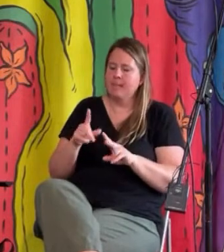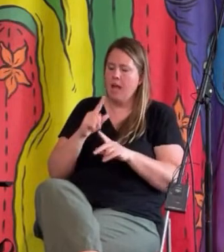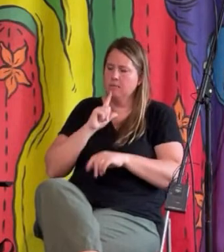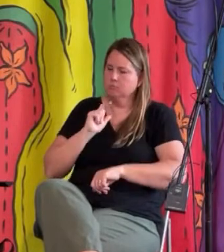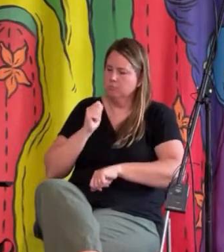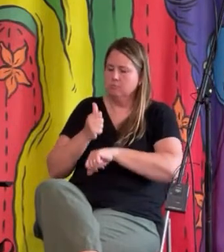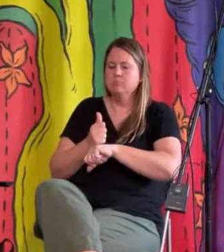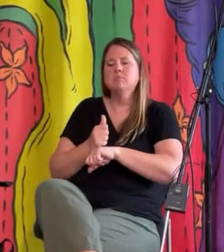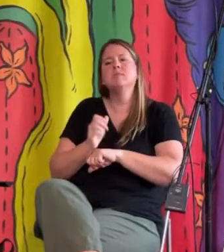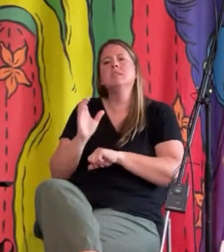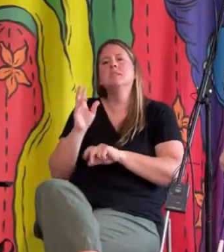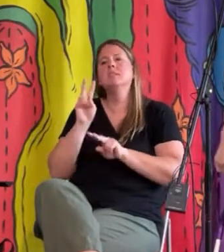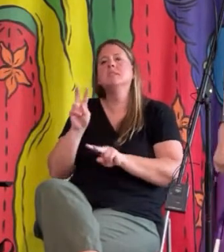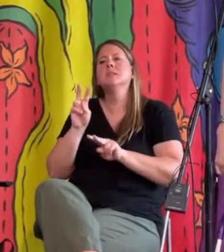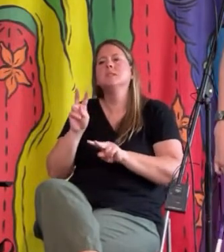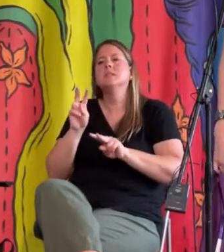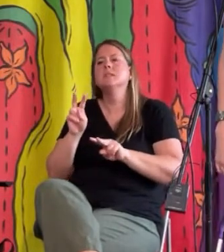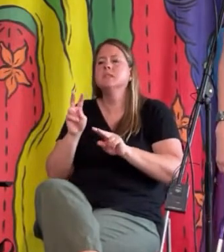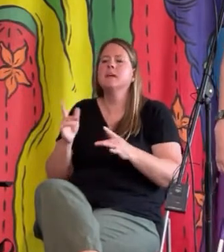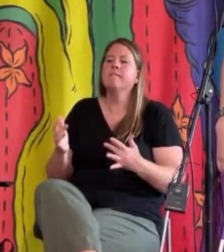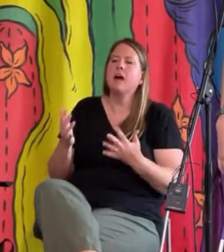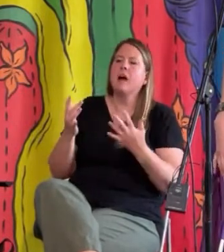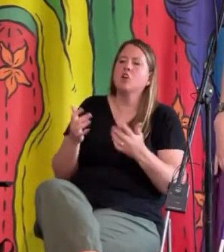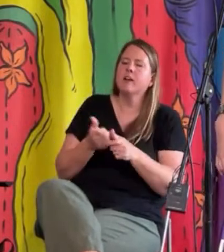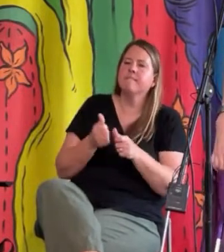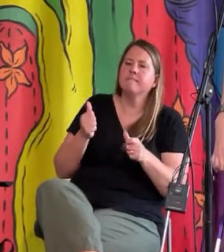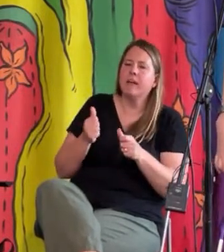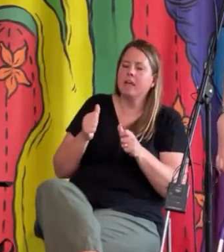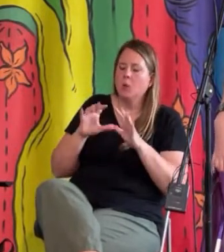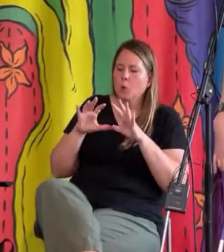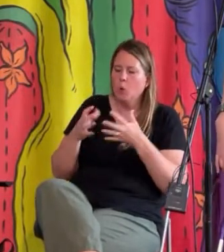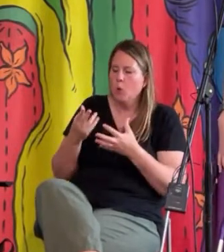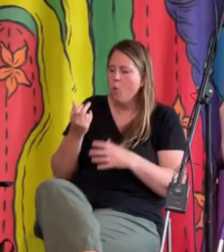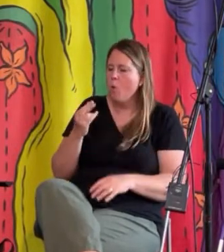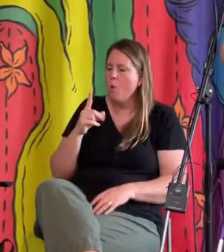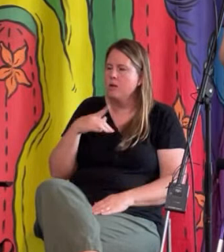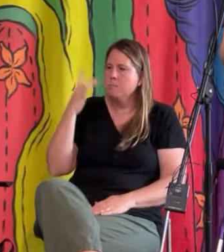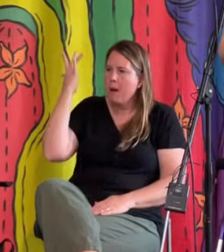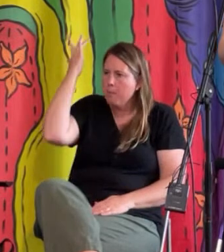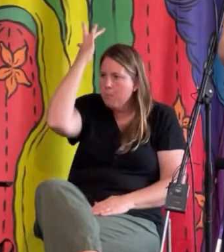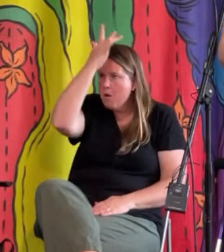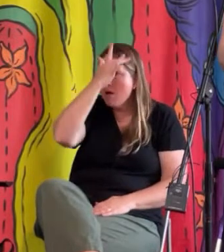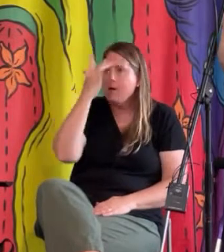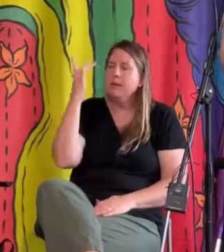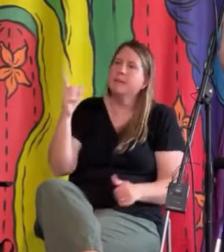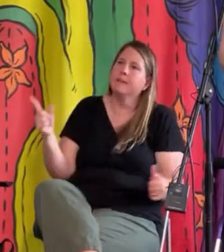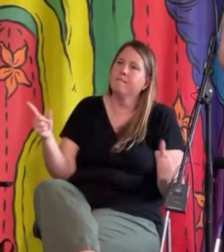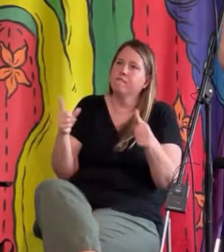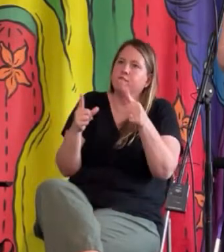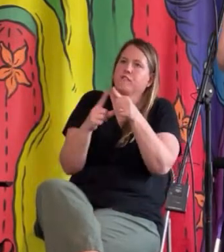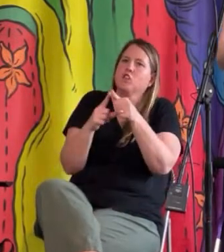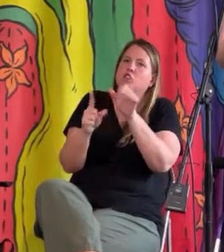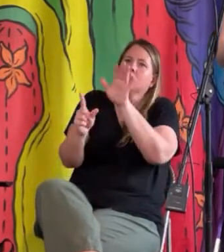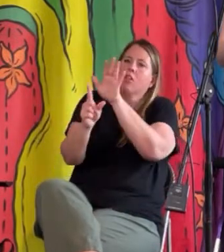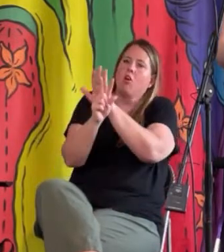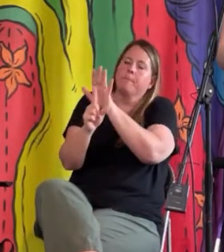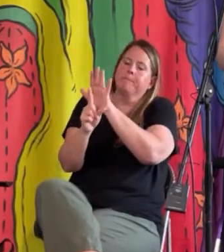out fires and invading hordes. My bald head, the beacon, the first alarm.